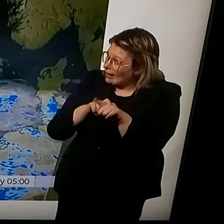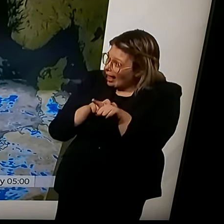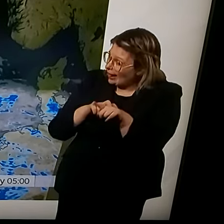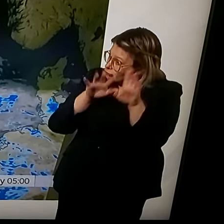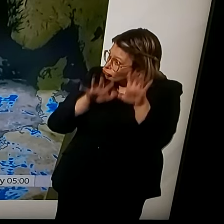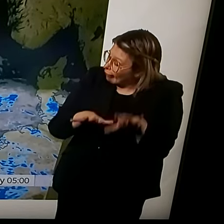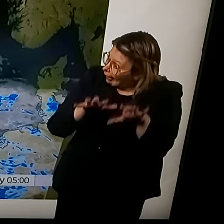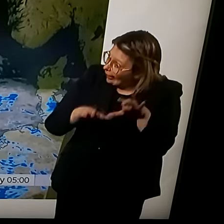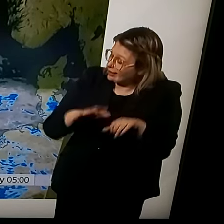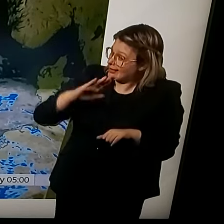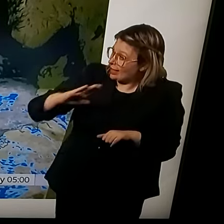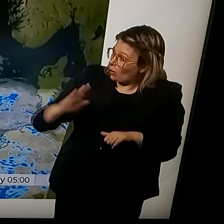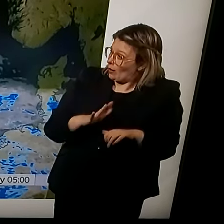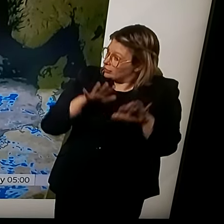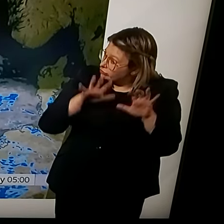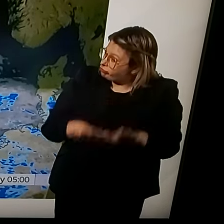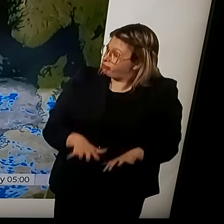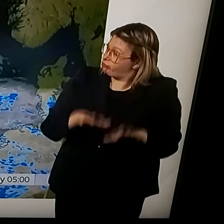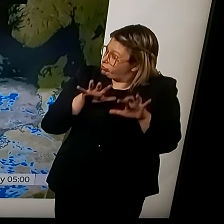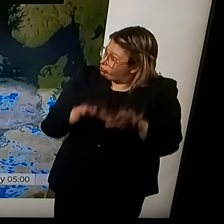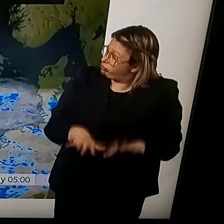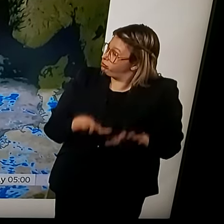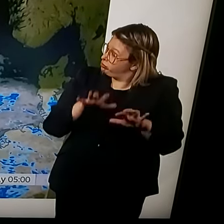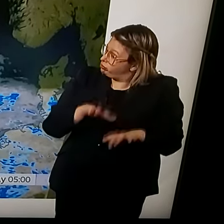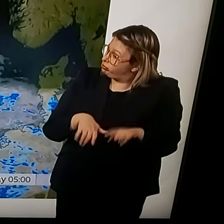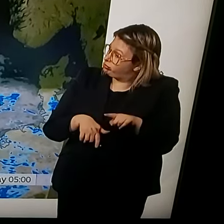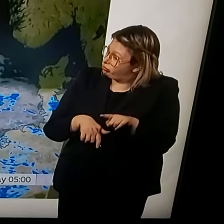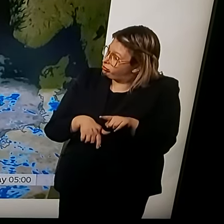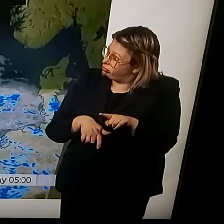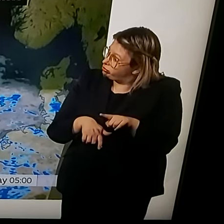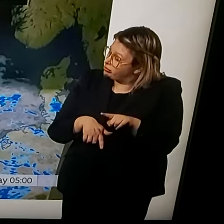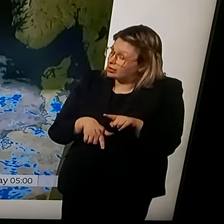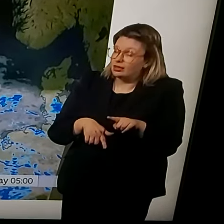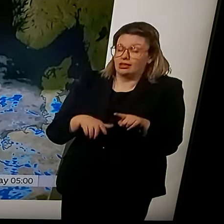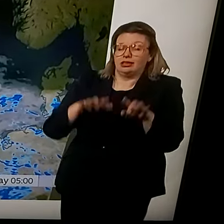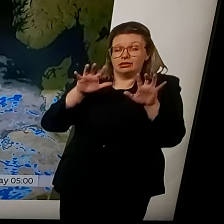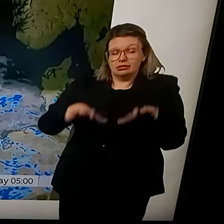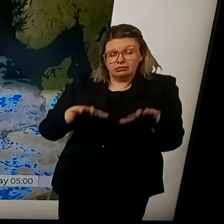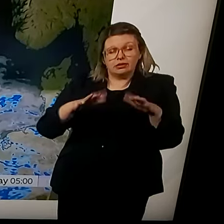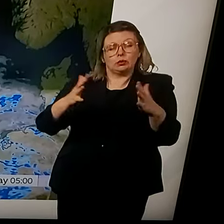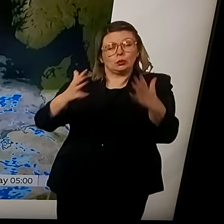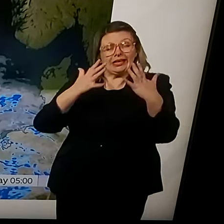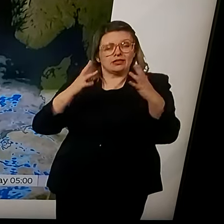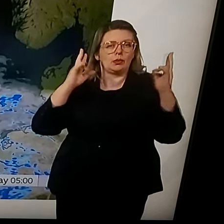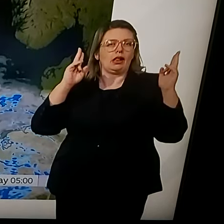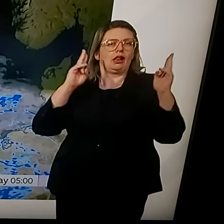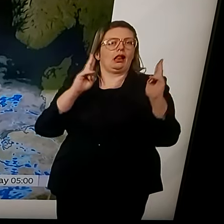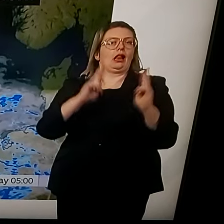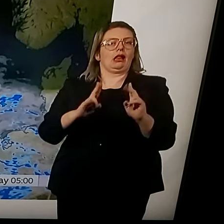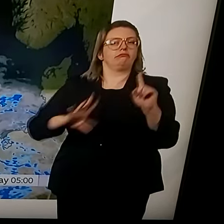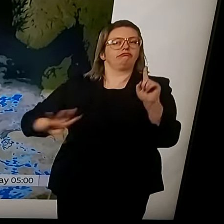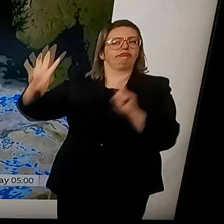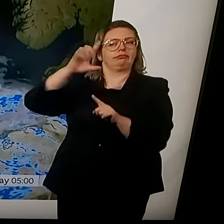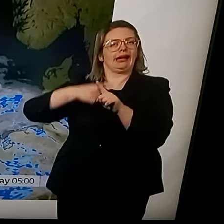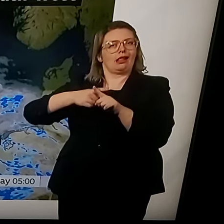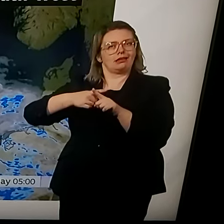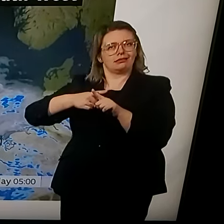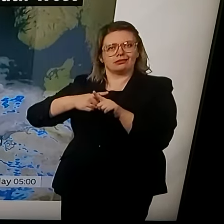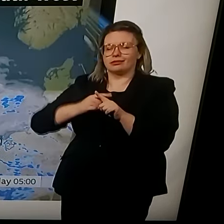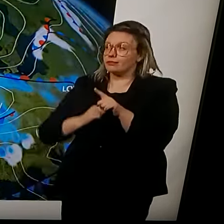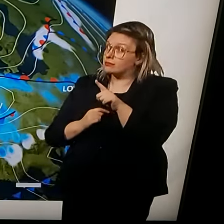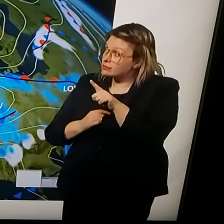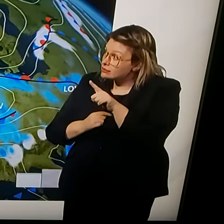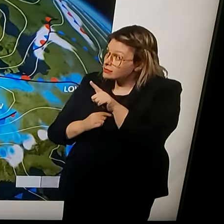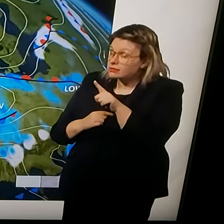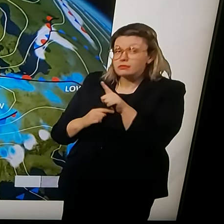Wales, South West England, those are totally counting up there. The showers and the strong winds will ease away from other parts of the UK. Clear showers